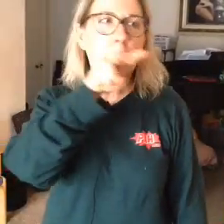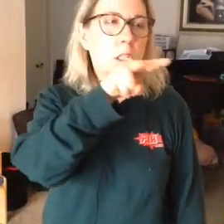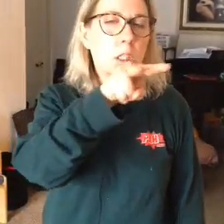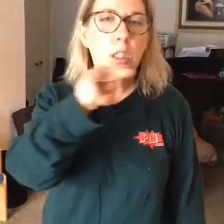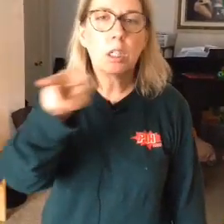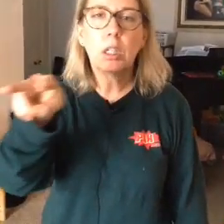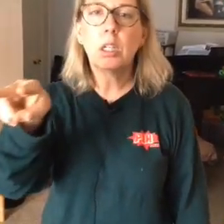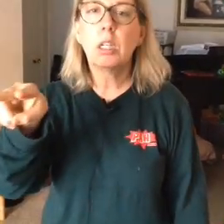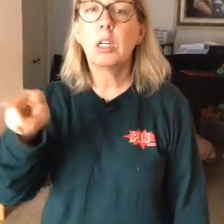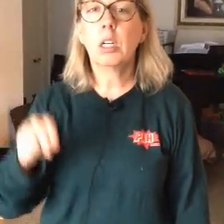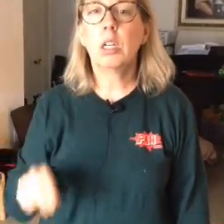look,